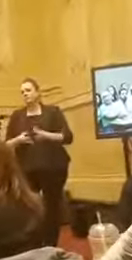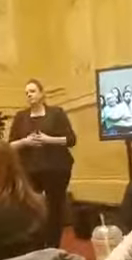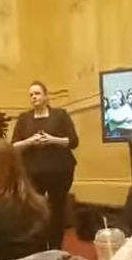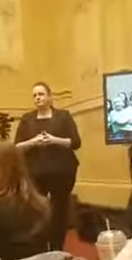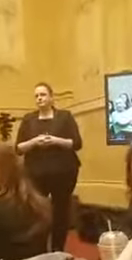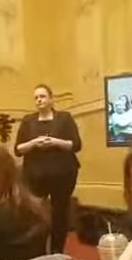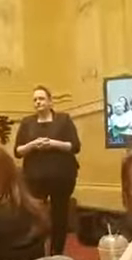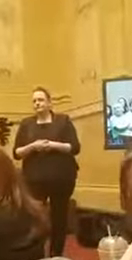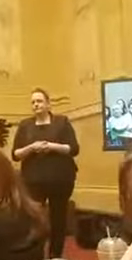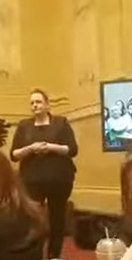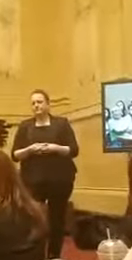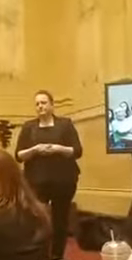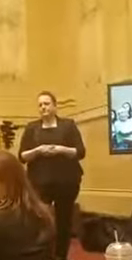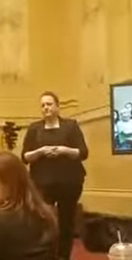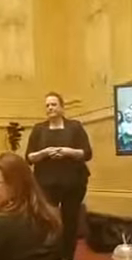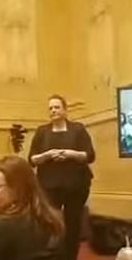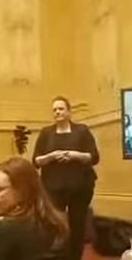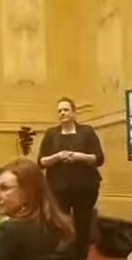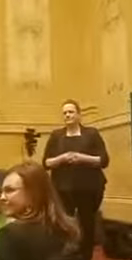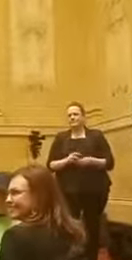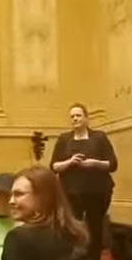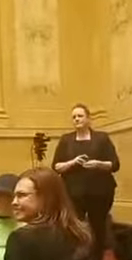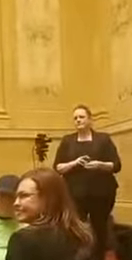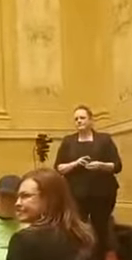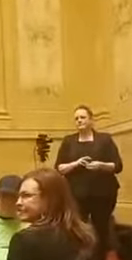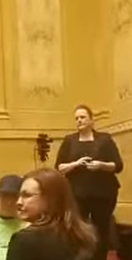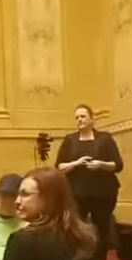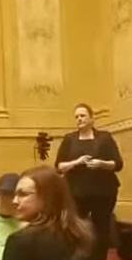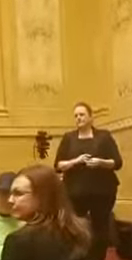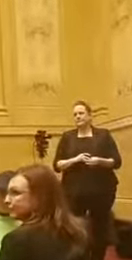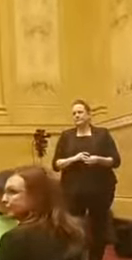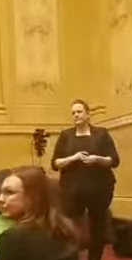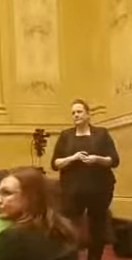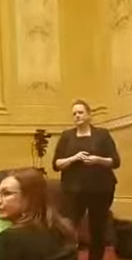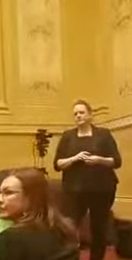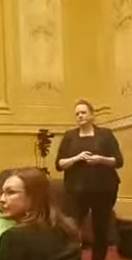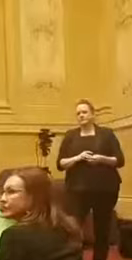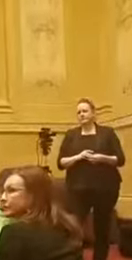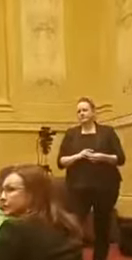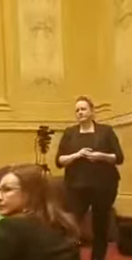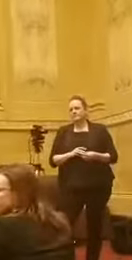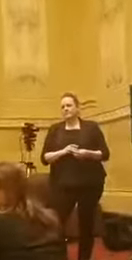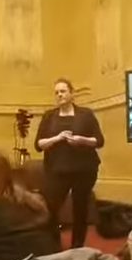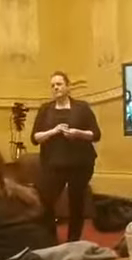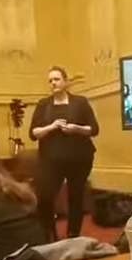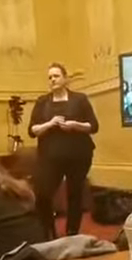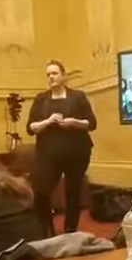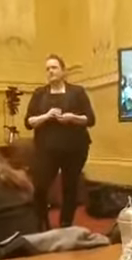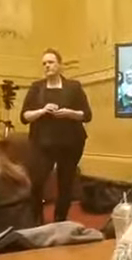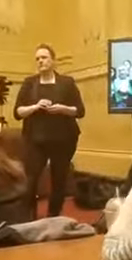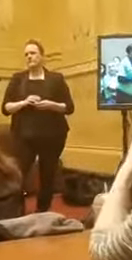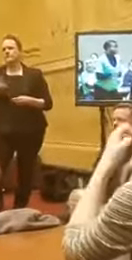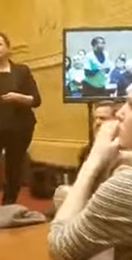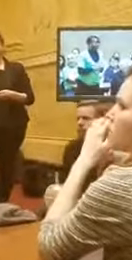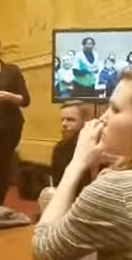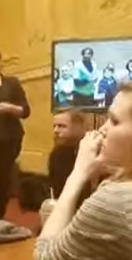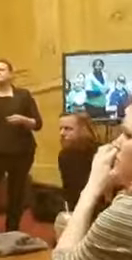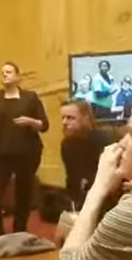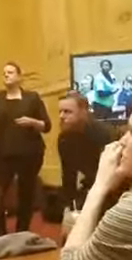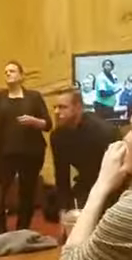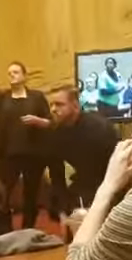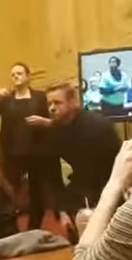don't provide communication access. Now that's just my children's experience. Imagine what other children are going through across the state with varying levels